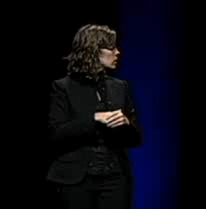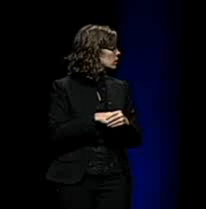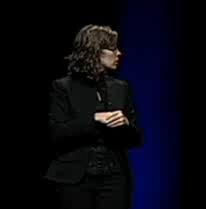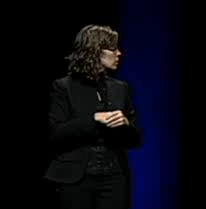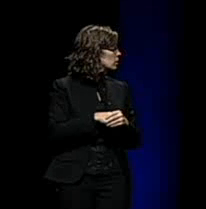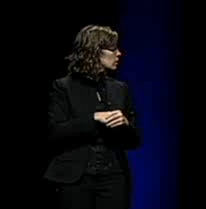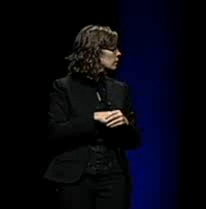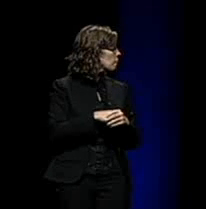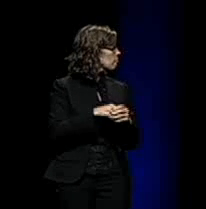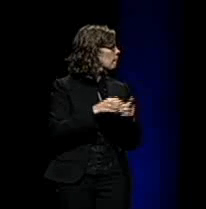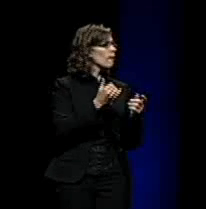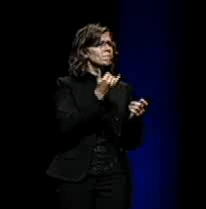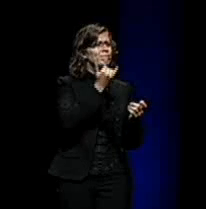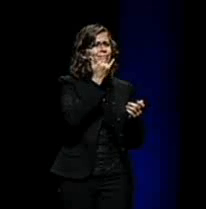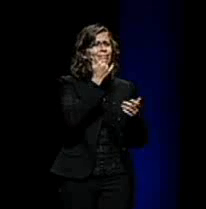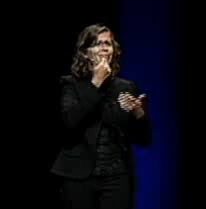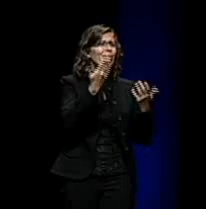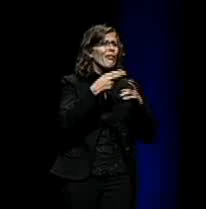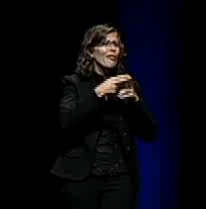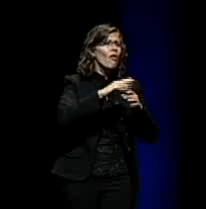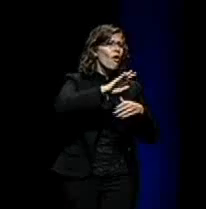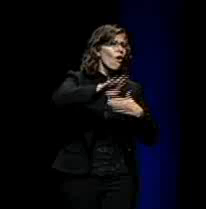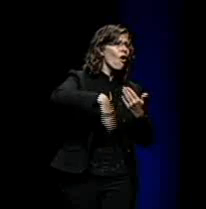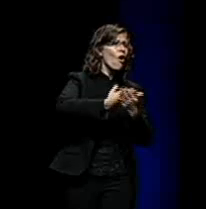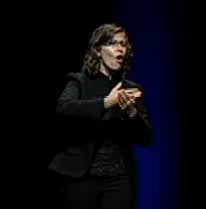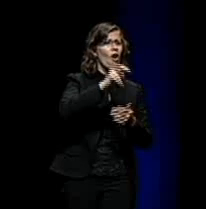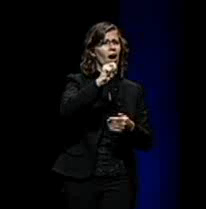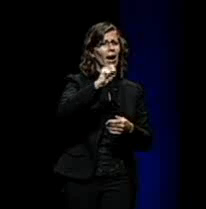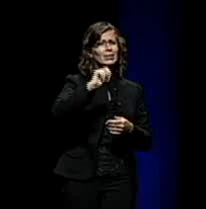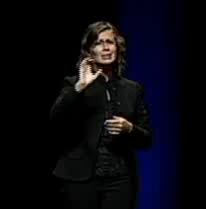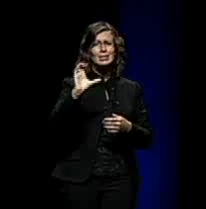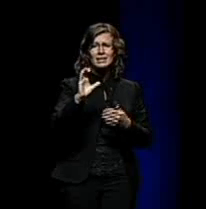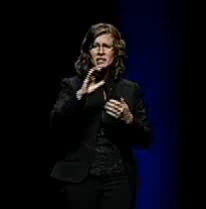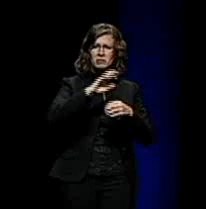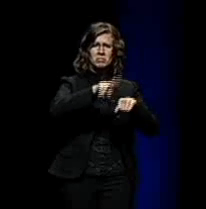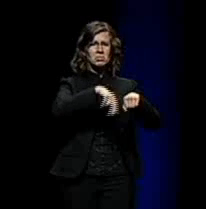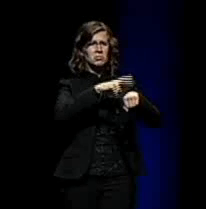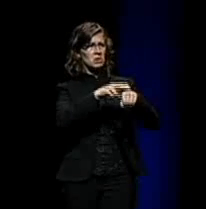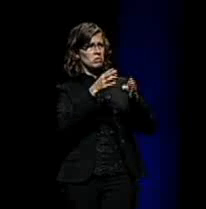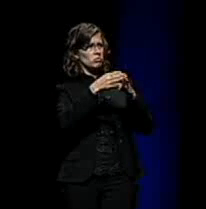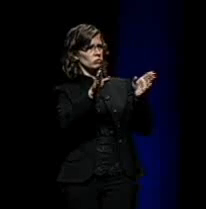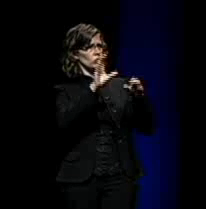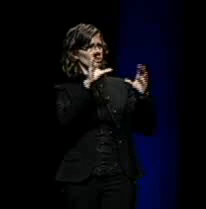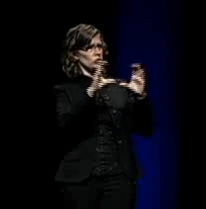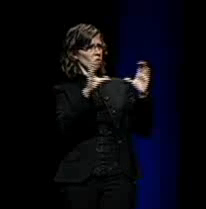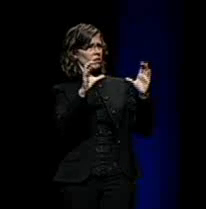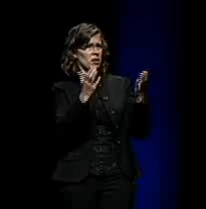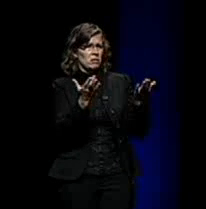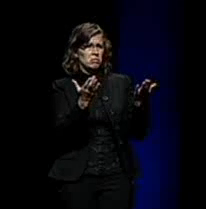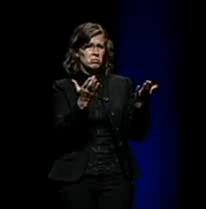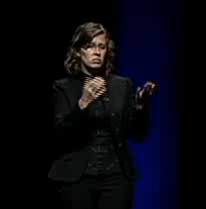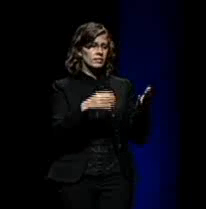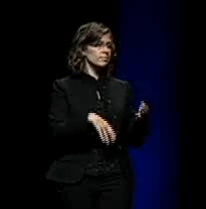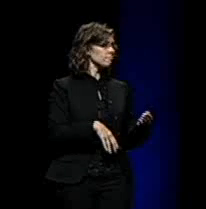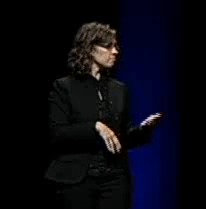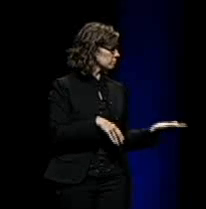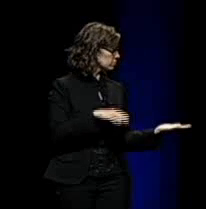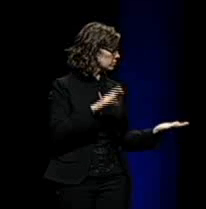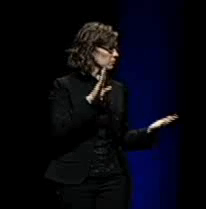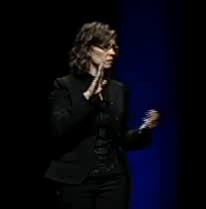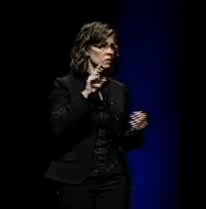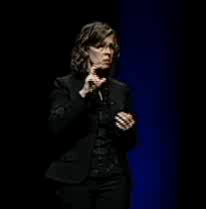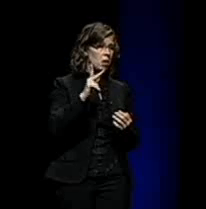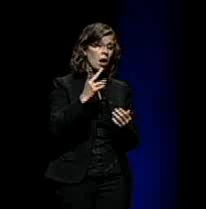Why not just call us all NC, nationally certified? Okay. You could do that if you